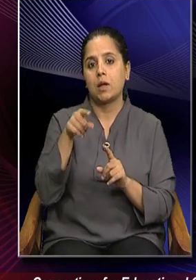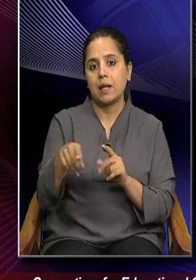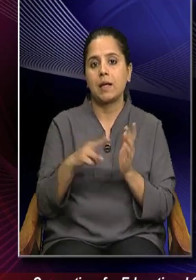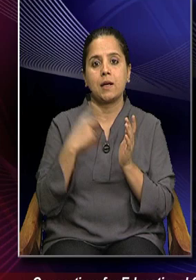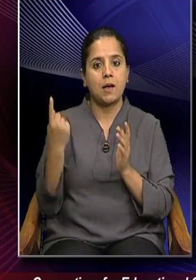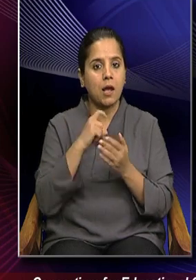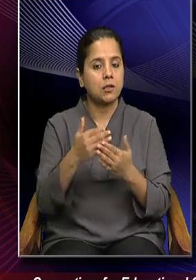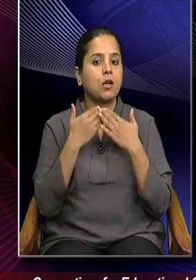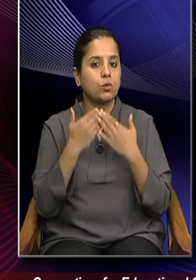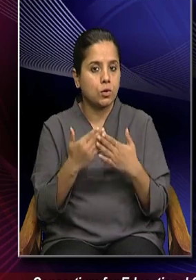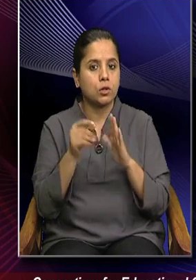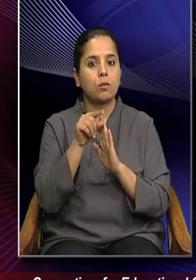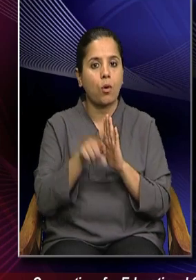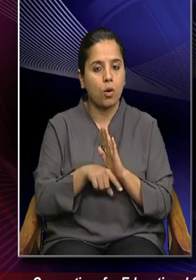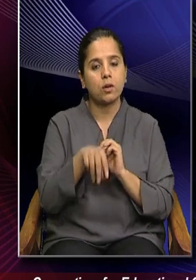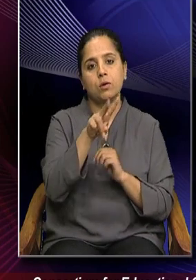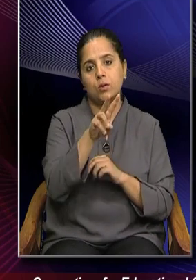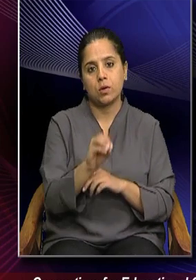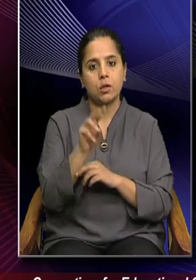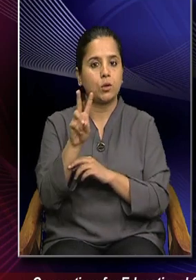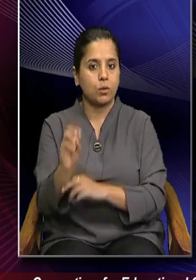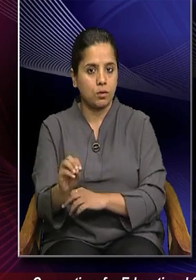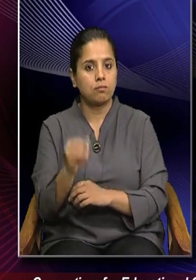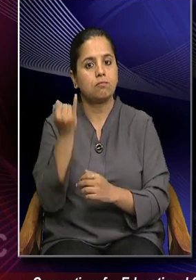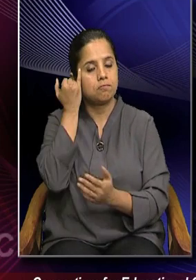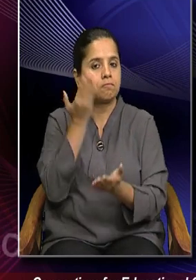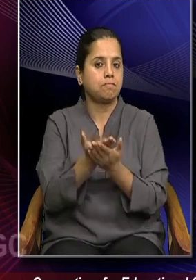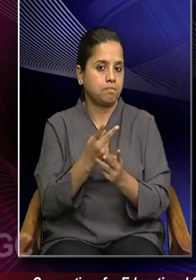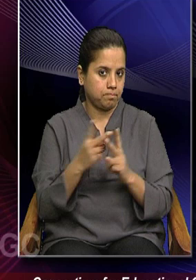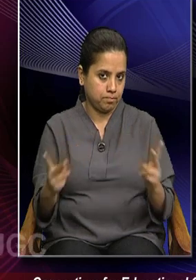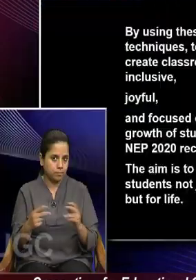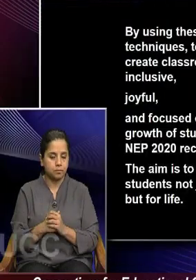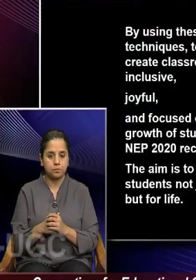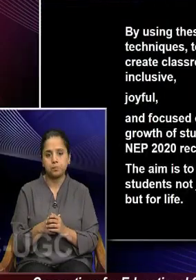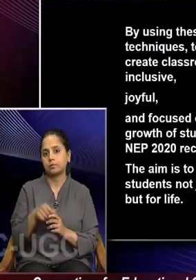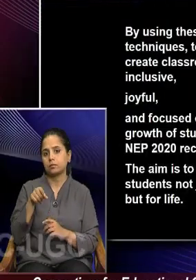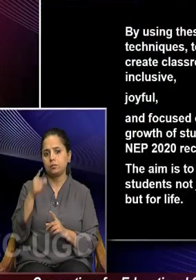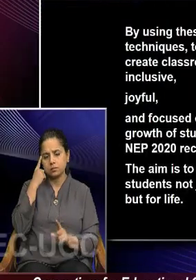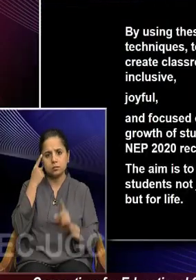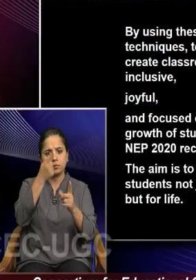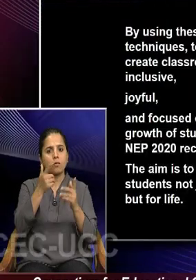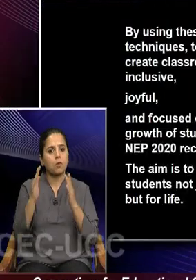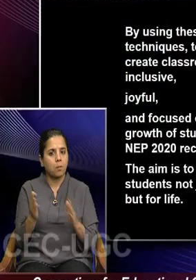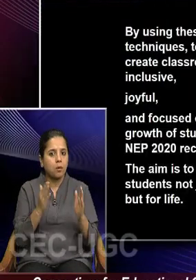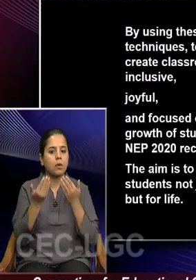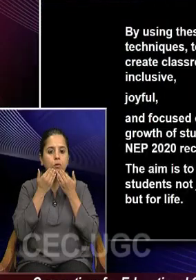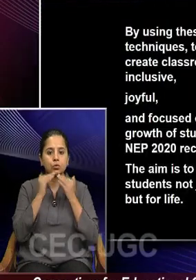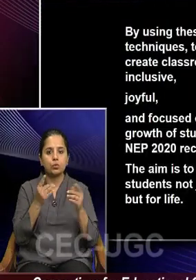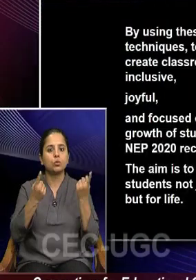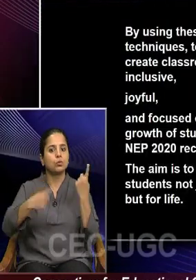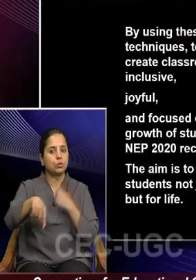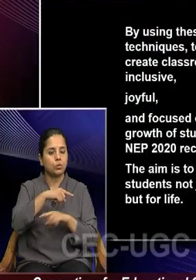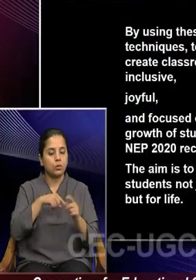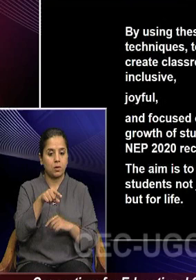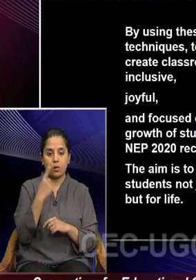National Education Policy 2020 recommends. The aim is to prepare the students